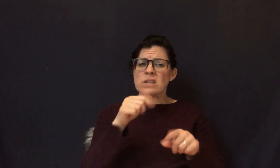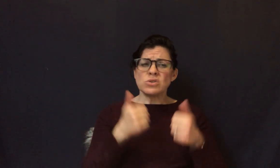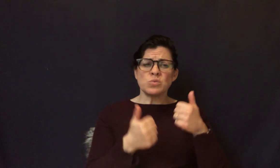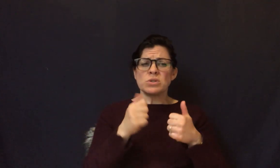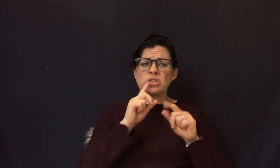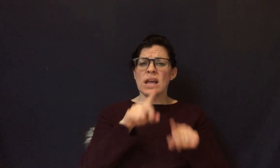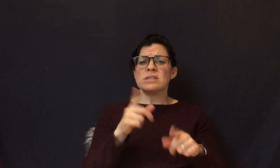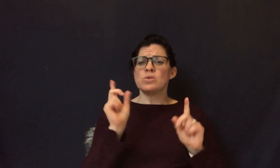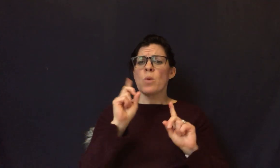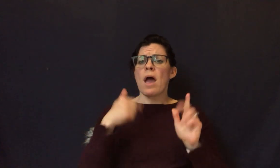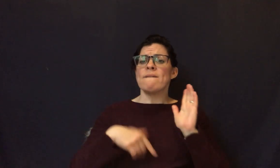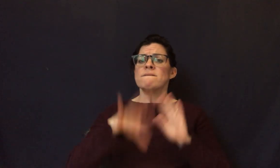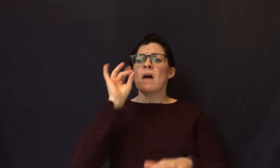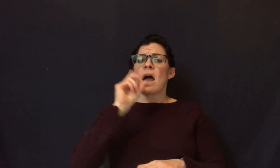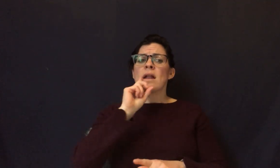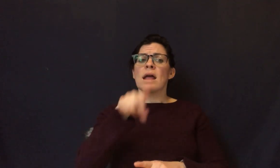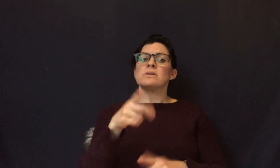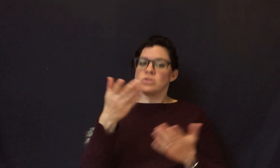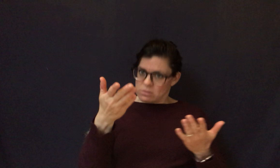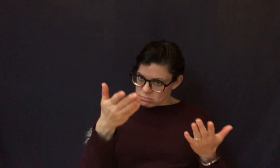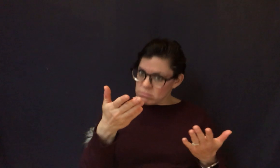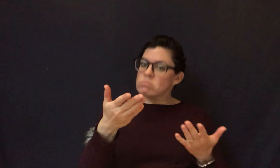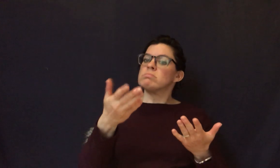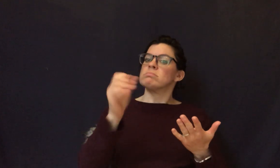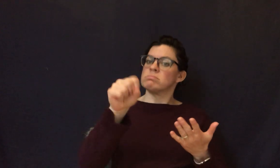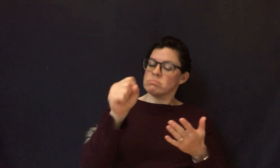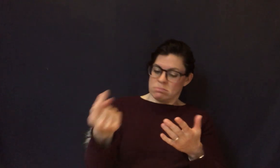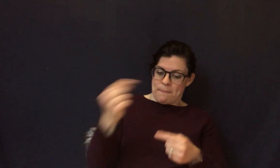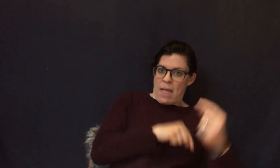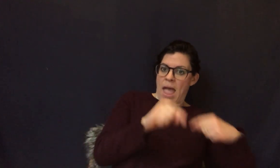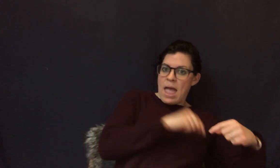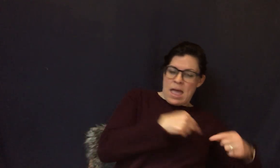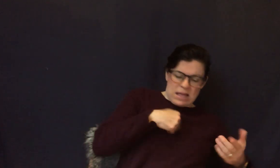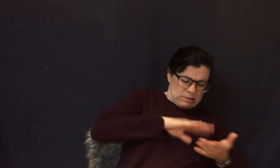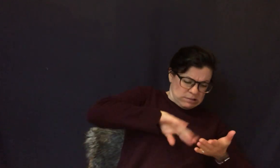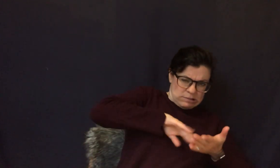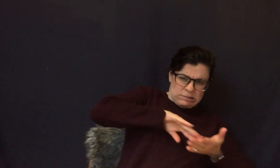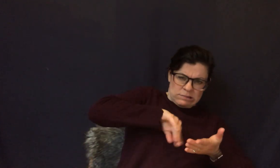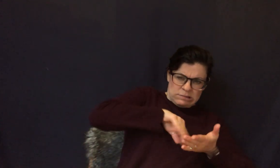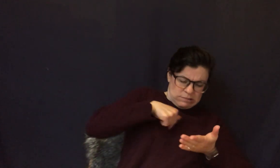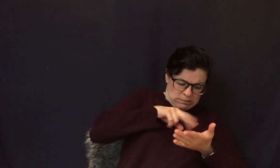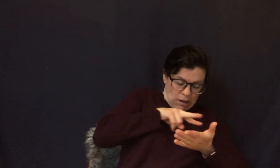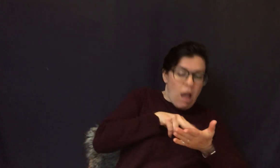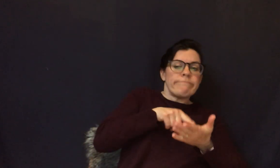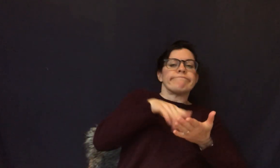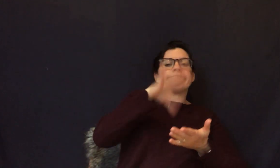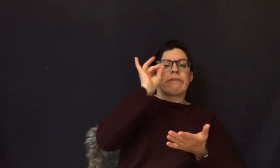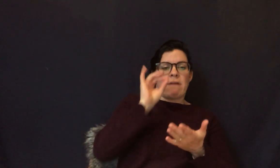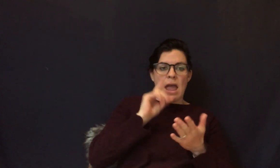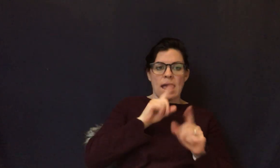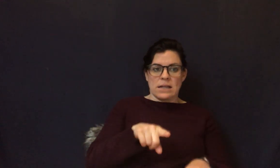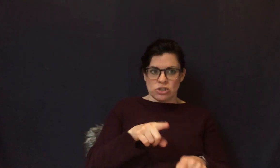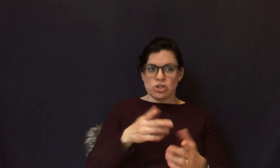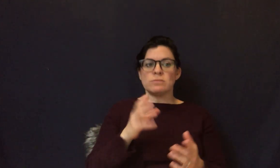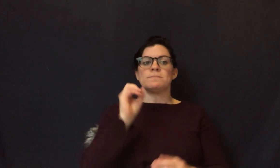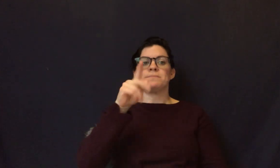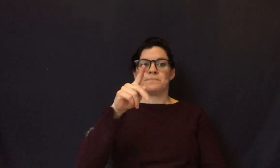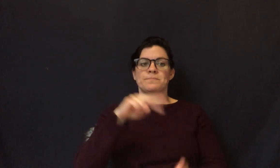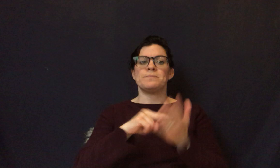right, on how things will work. All right. So starting tomorrow, we're going to work with these review questions. Maybe